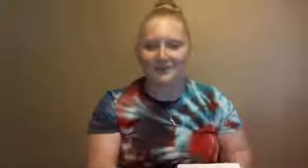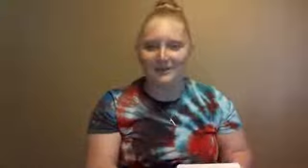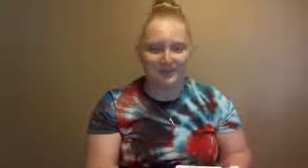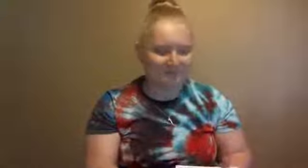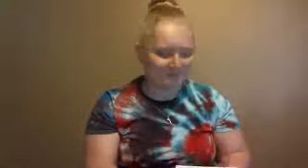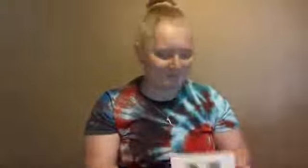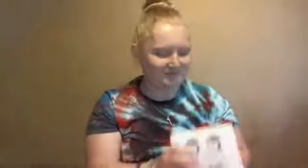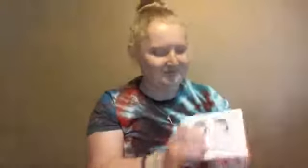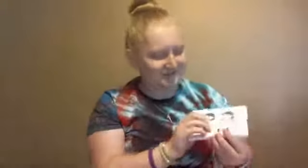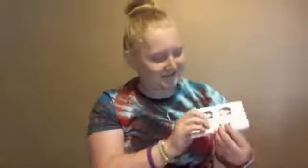So,